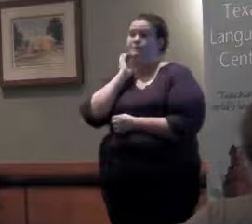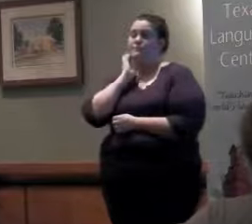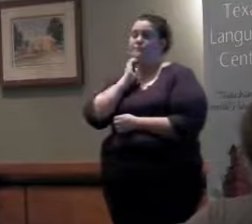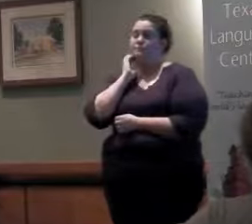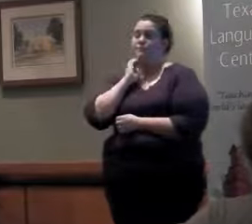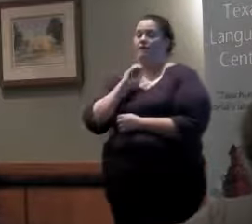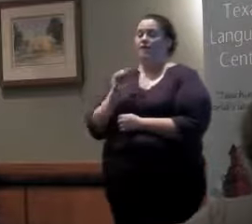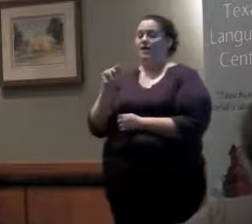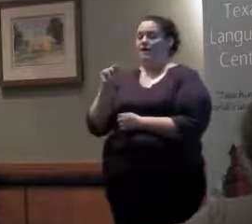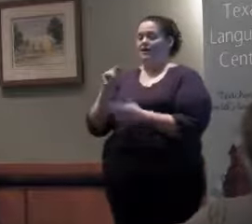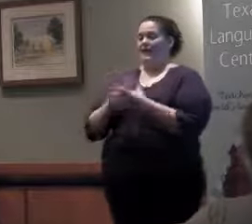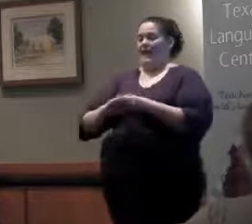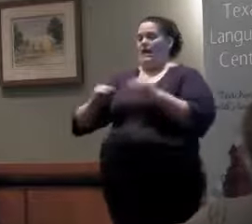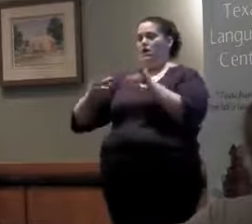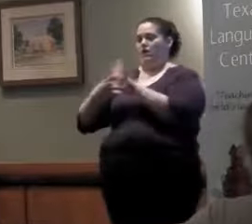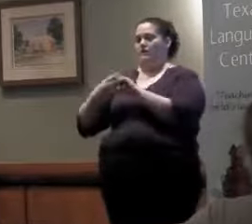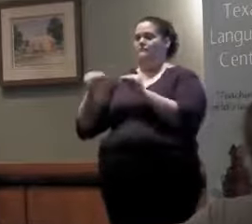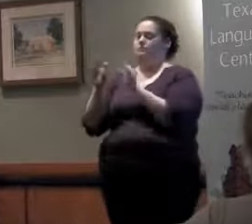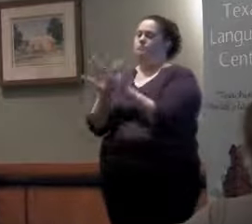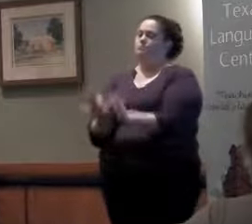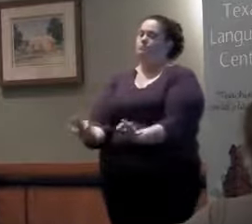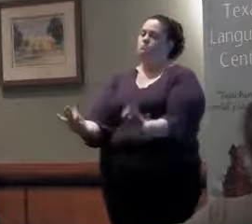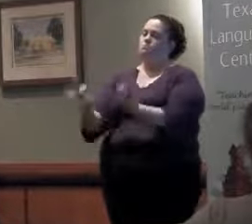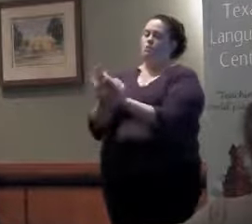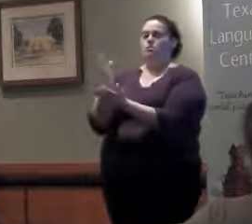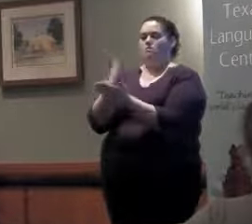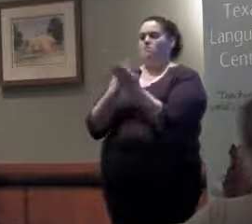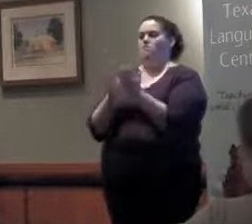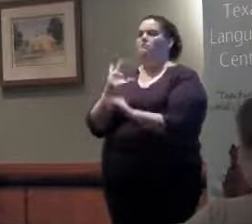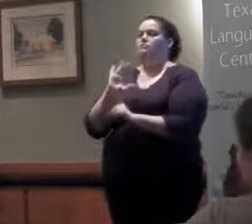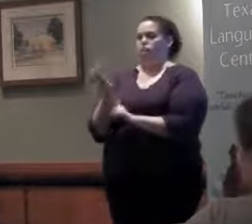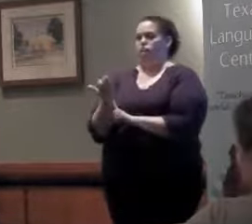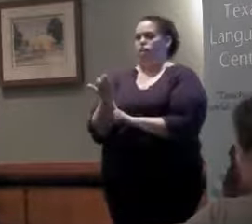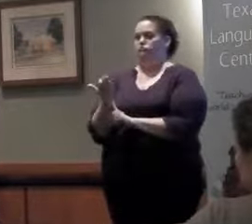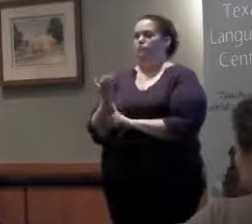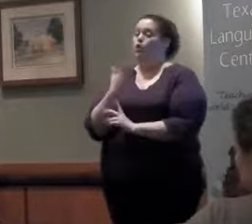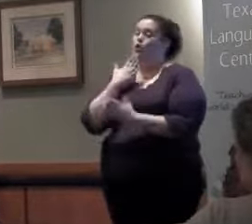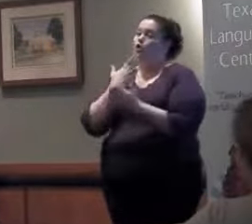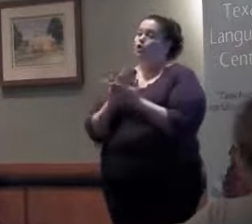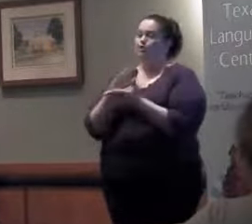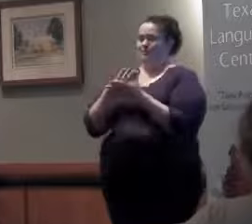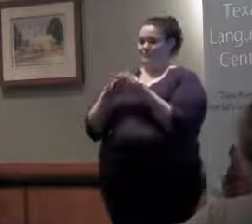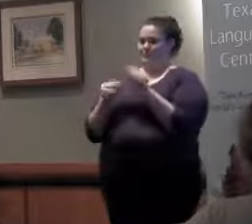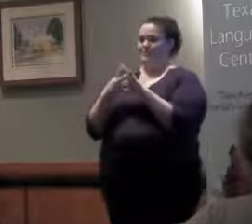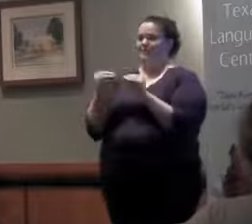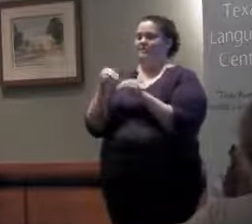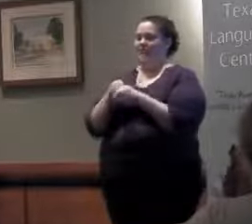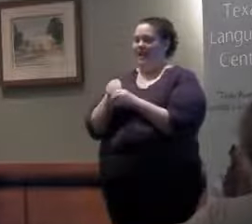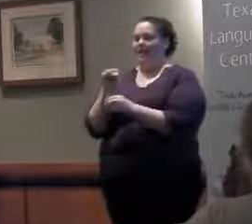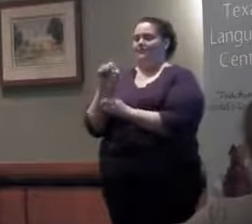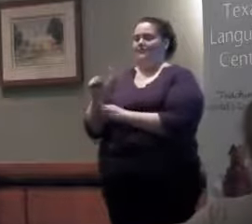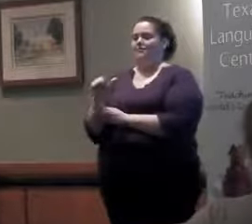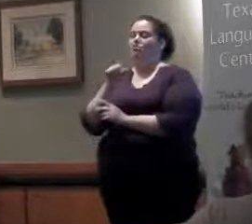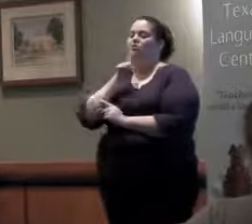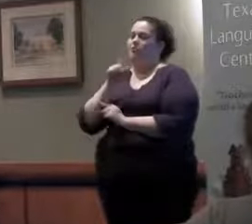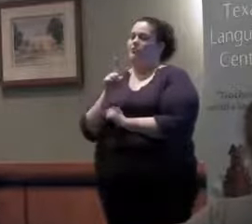Narratives are really an important part of the culture. In fact, good storytellers in ASL are